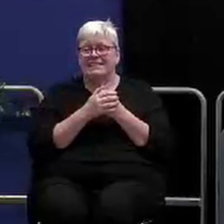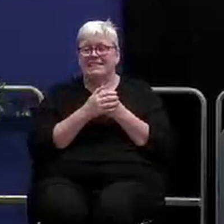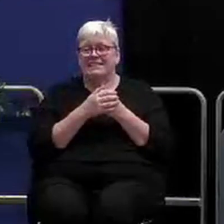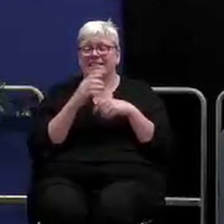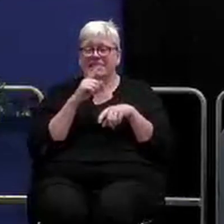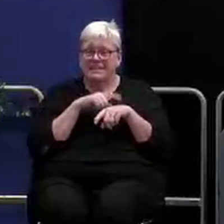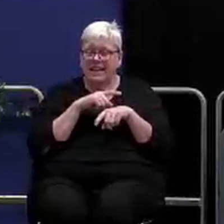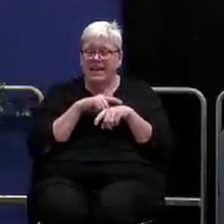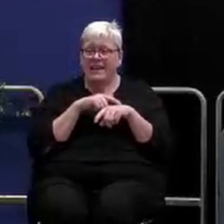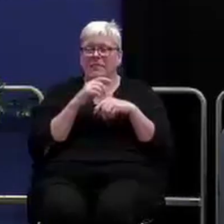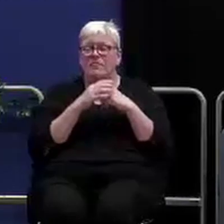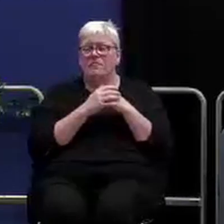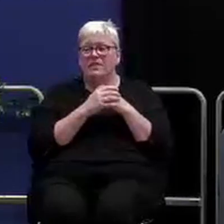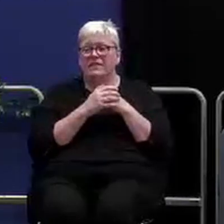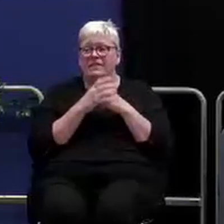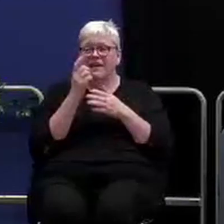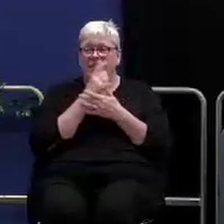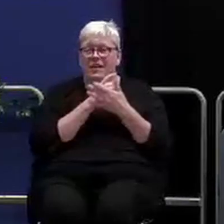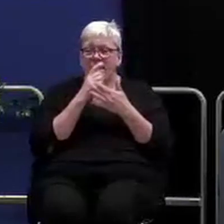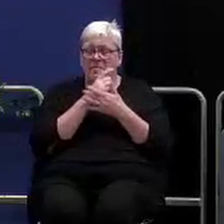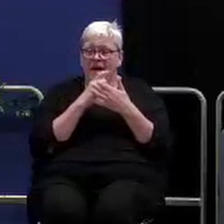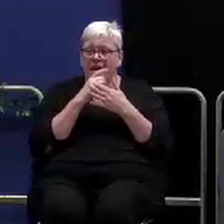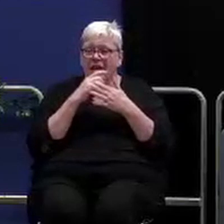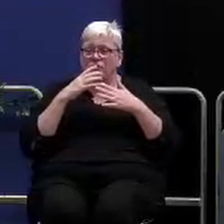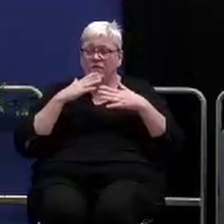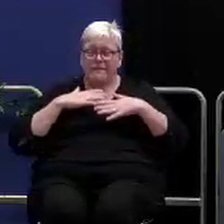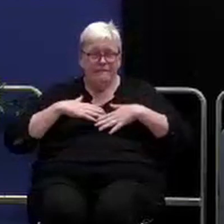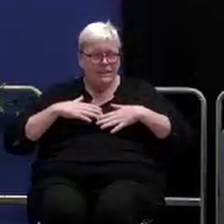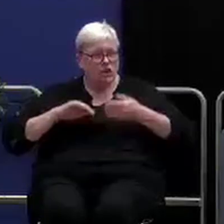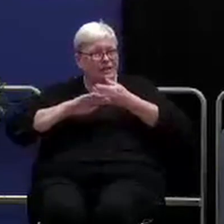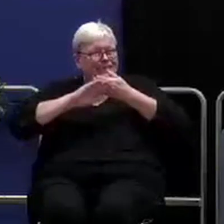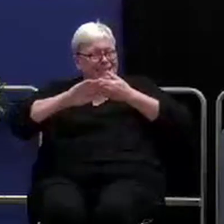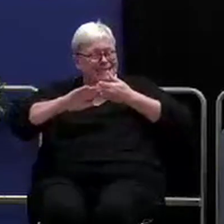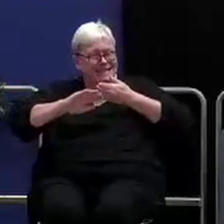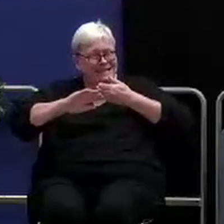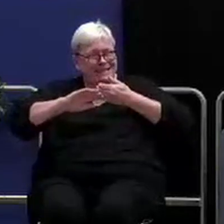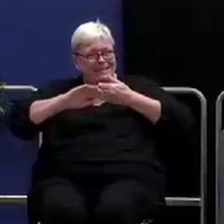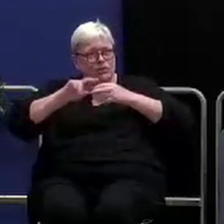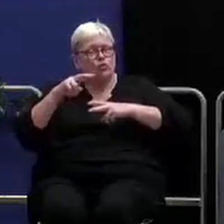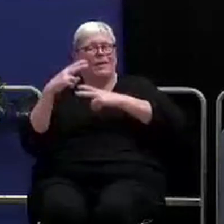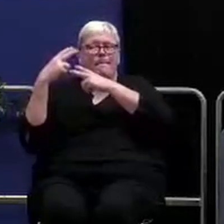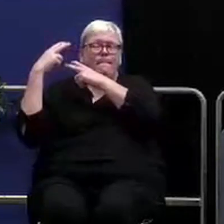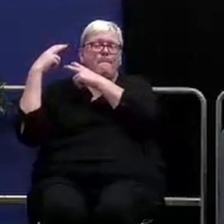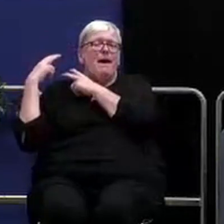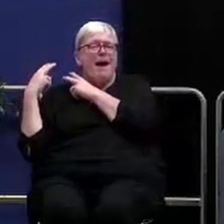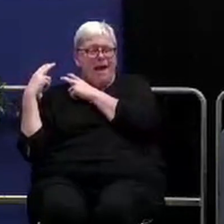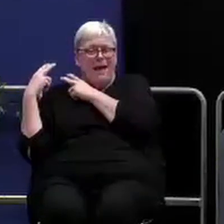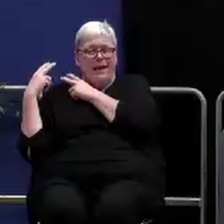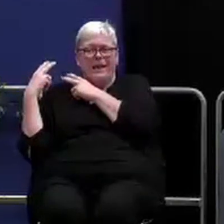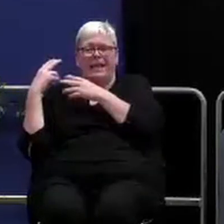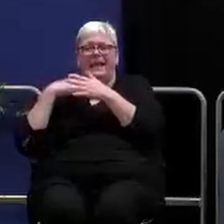both of you are also very much like about the physical distance and it's looking back. So in your